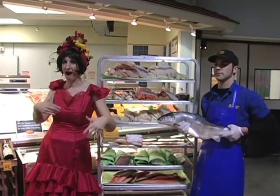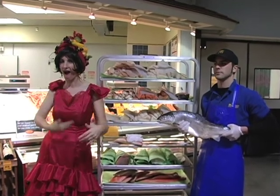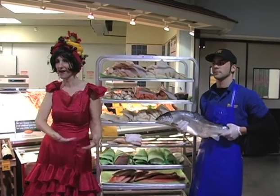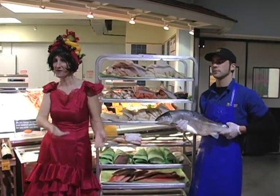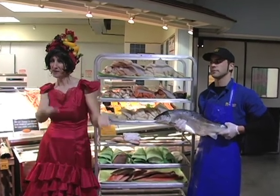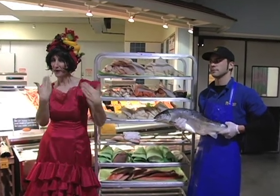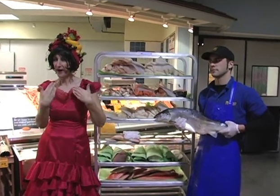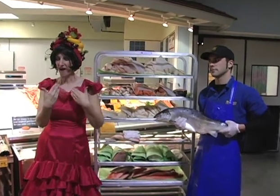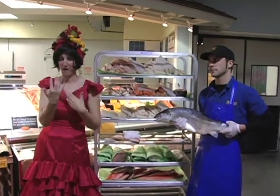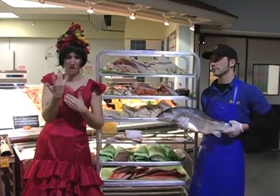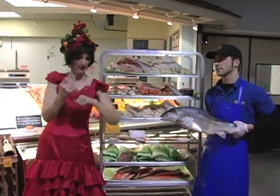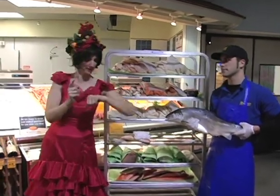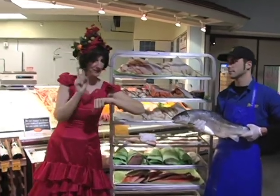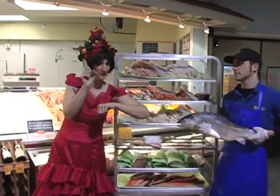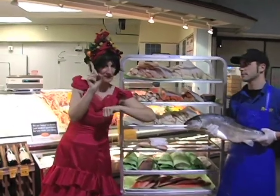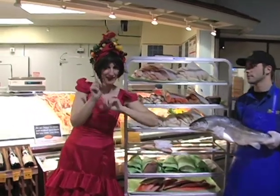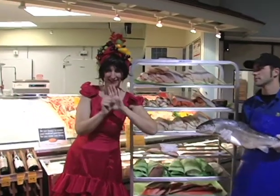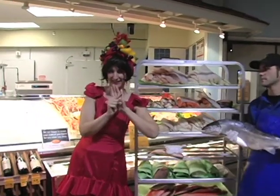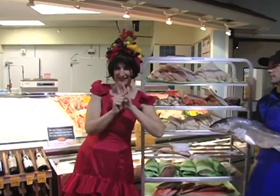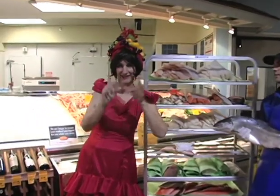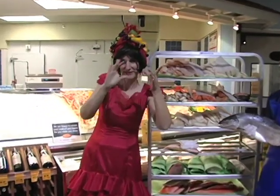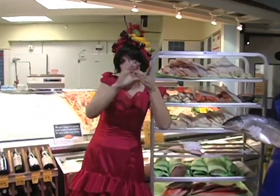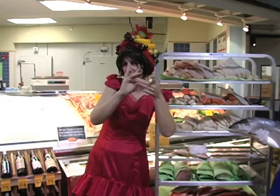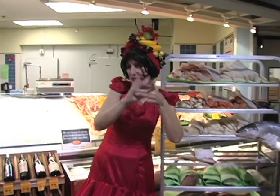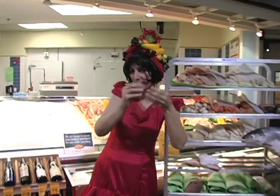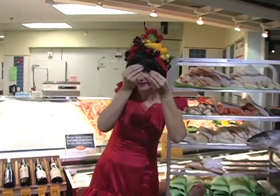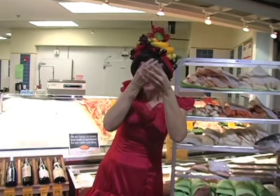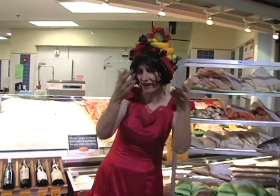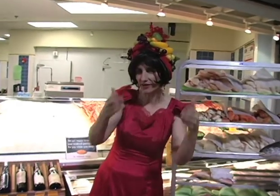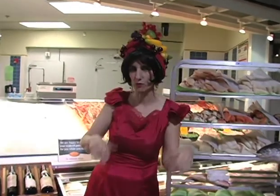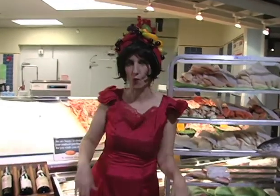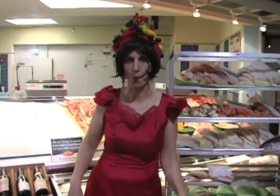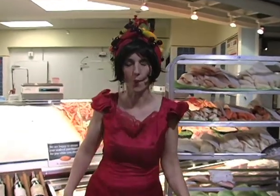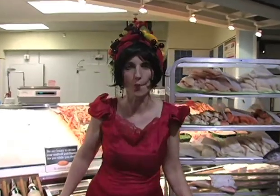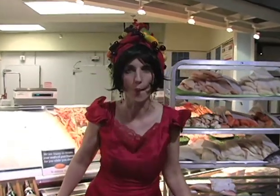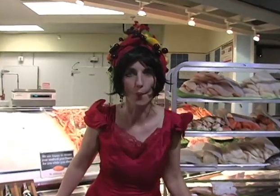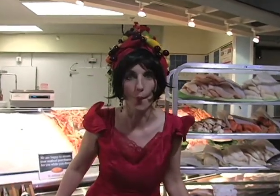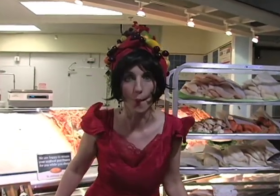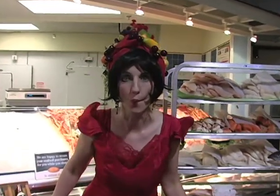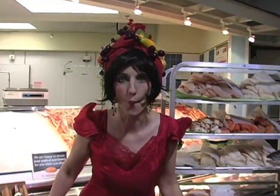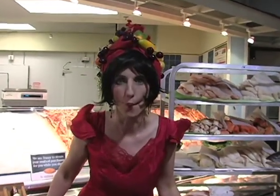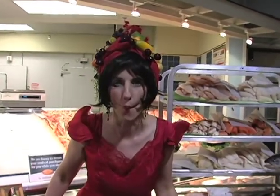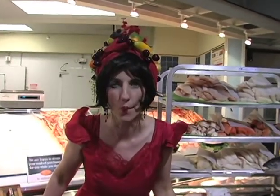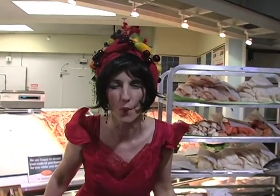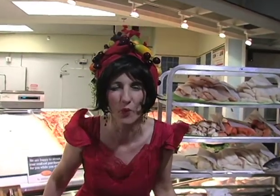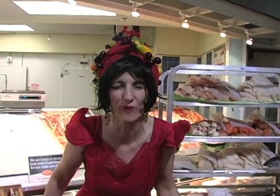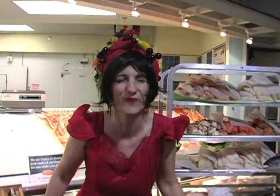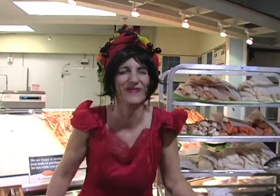too. Oh, come right along. In just 1 minute, we have our story.